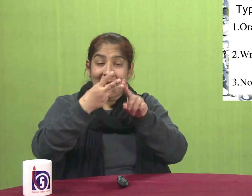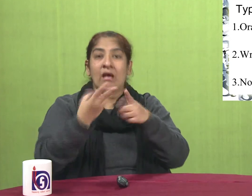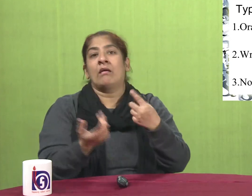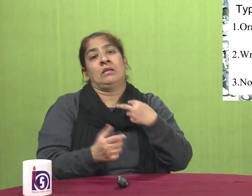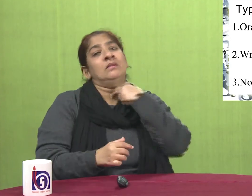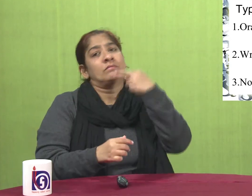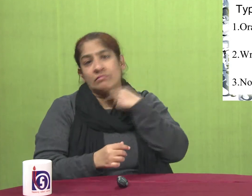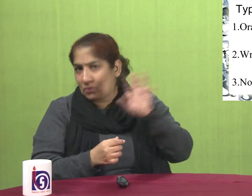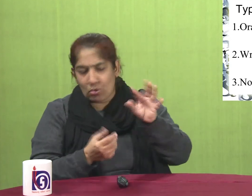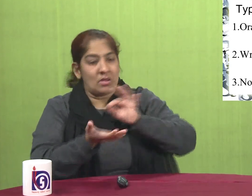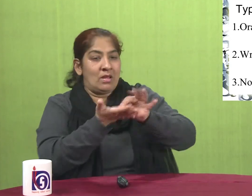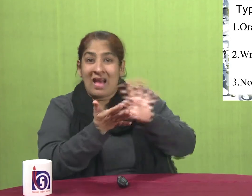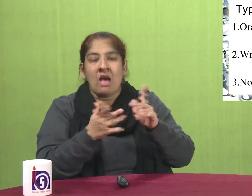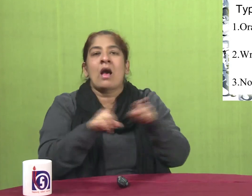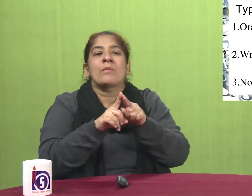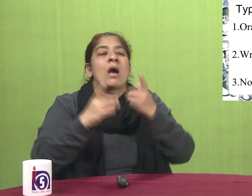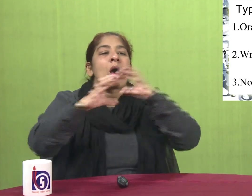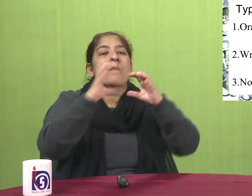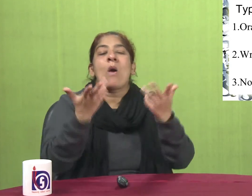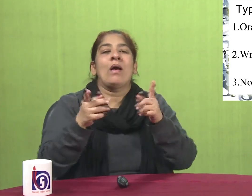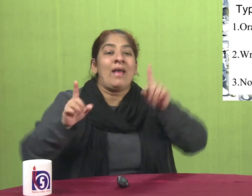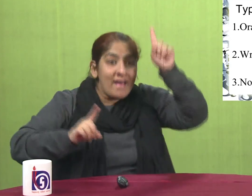Third is non-verbal communication.